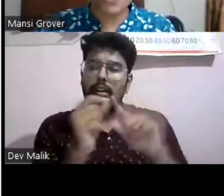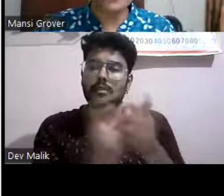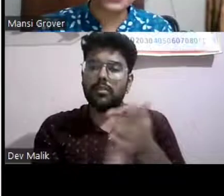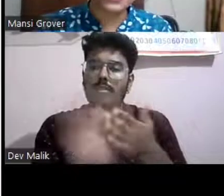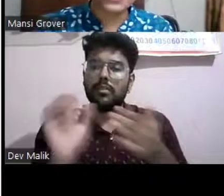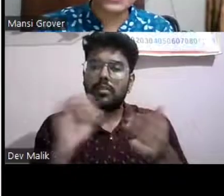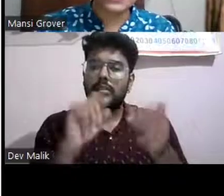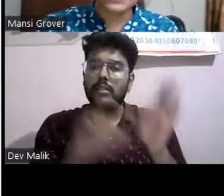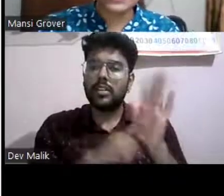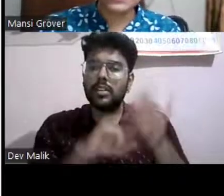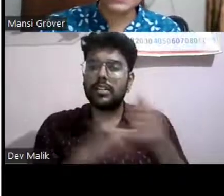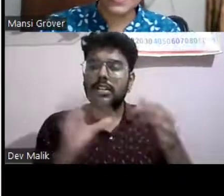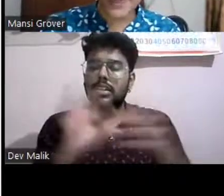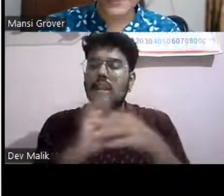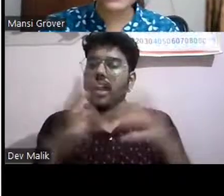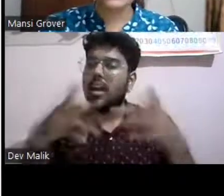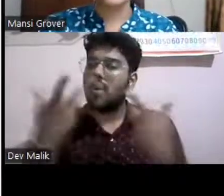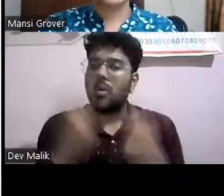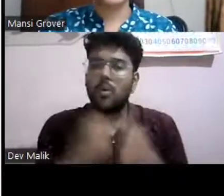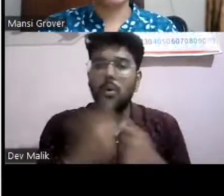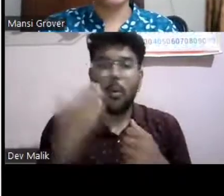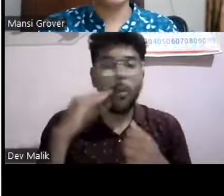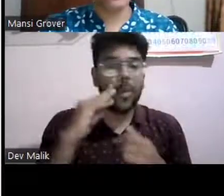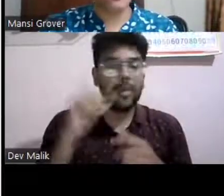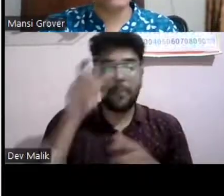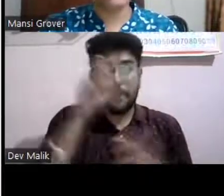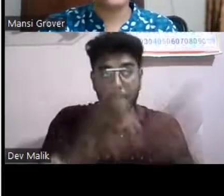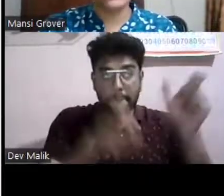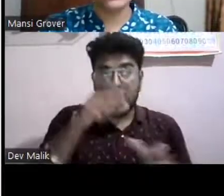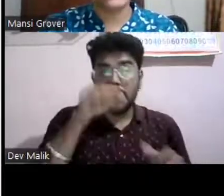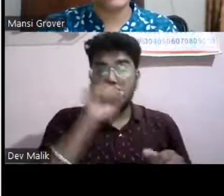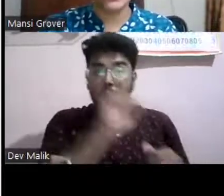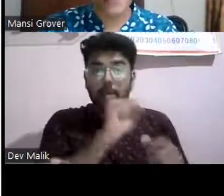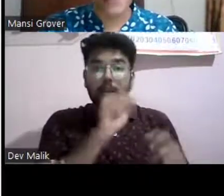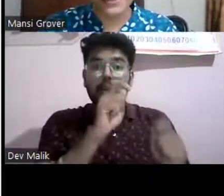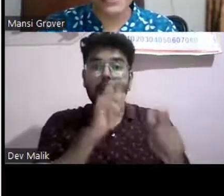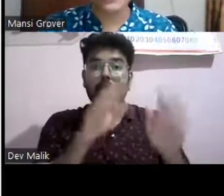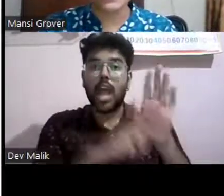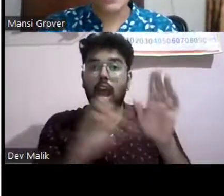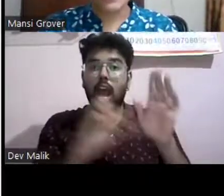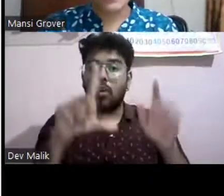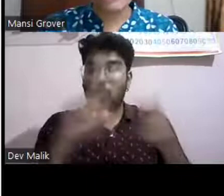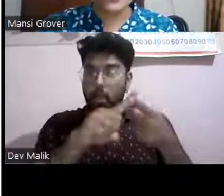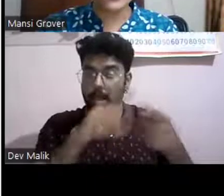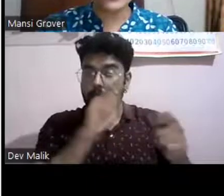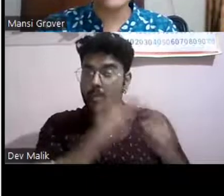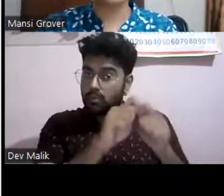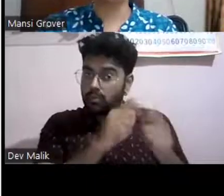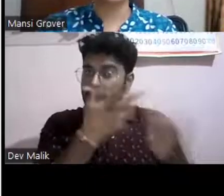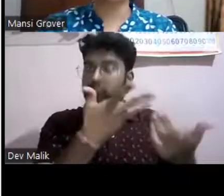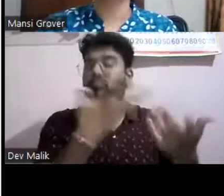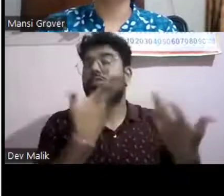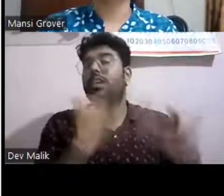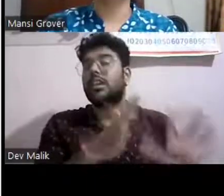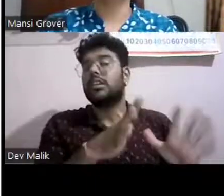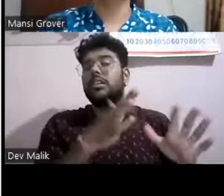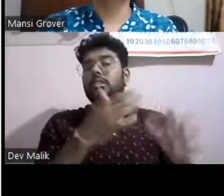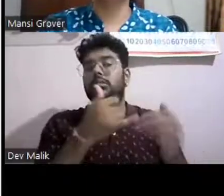talk about the characters, when we talk about the disabled characters, are we looking them